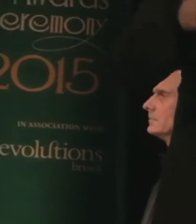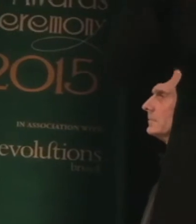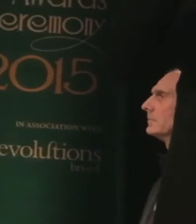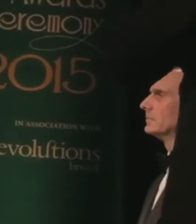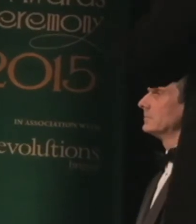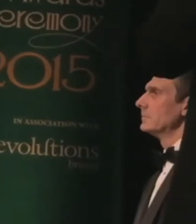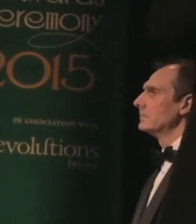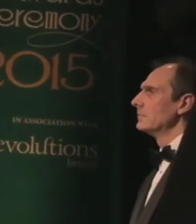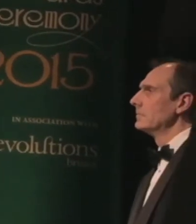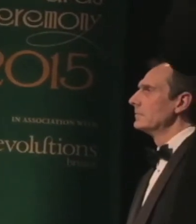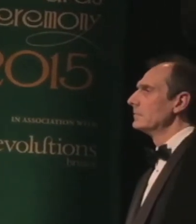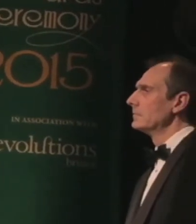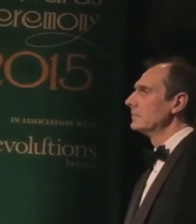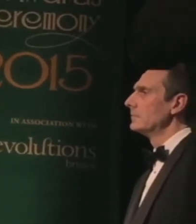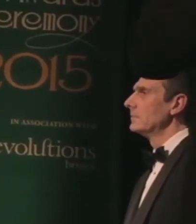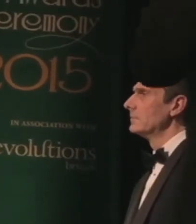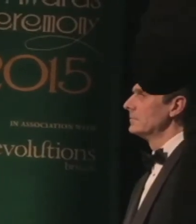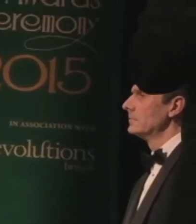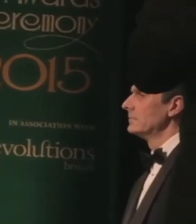privileged to be accepting this. It was